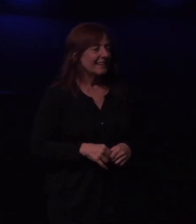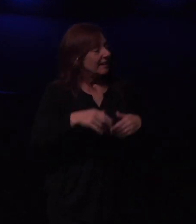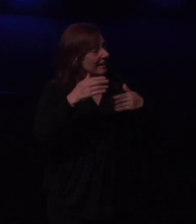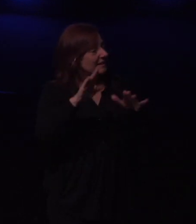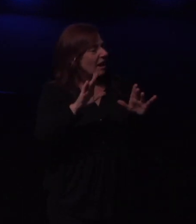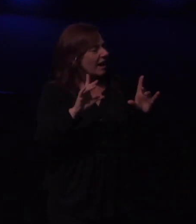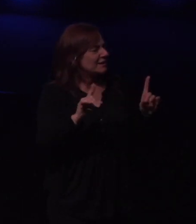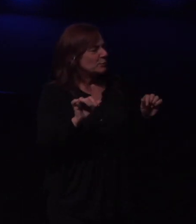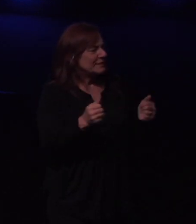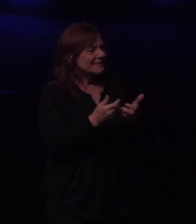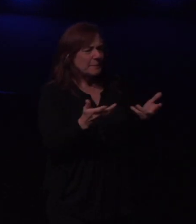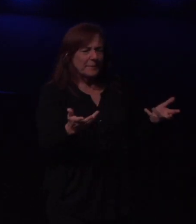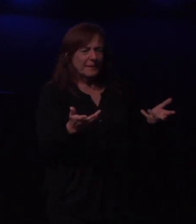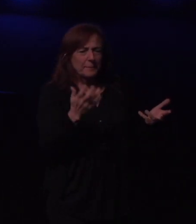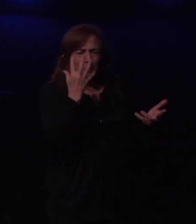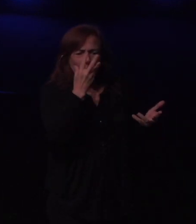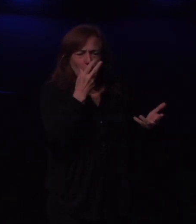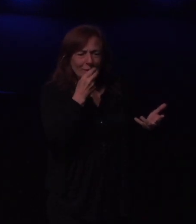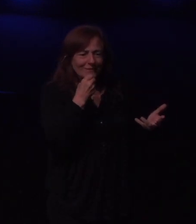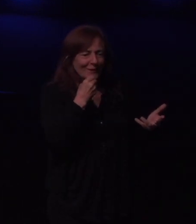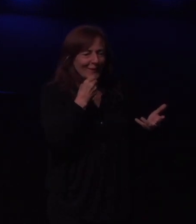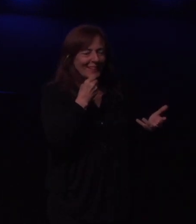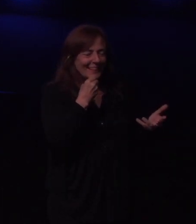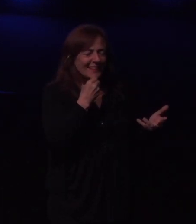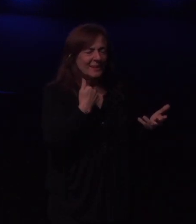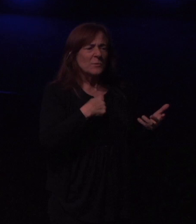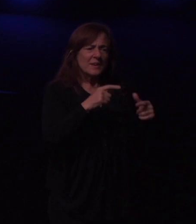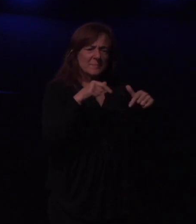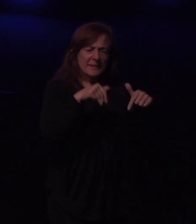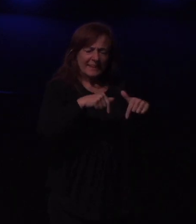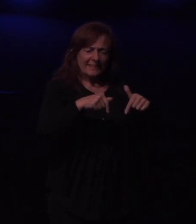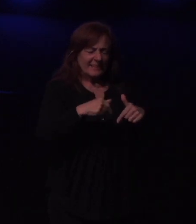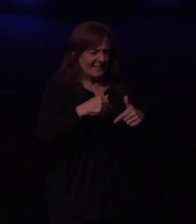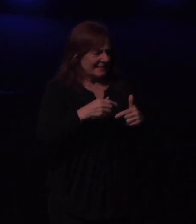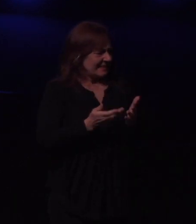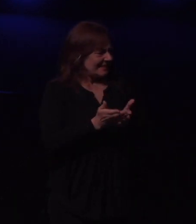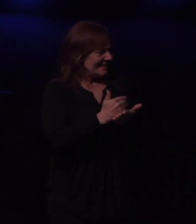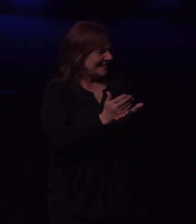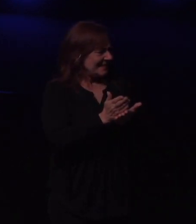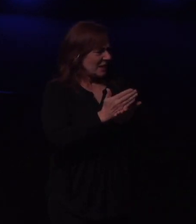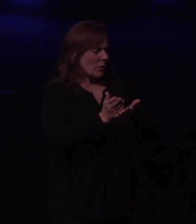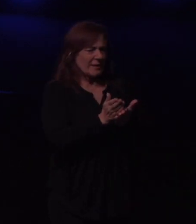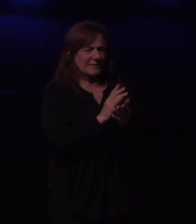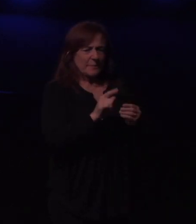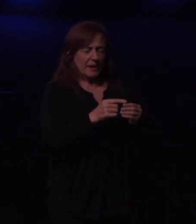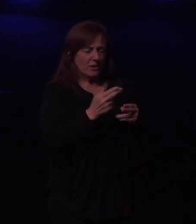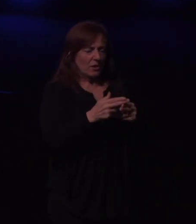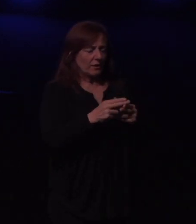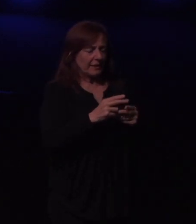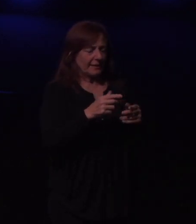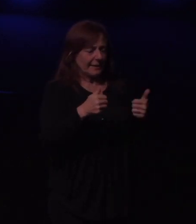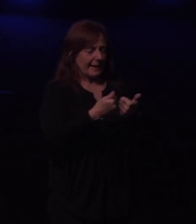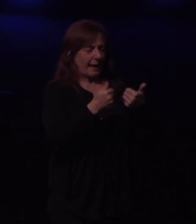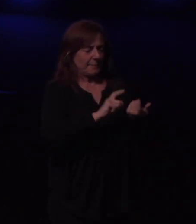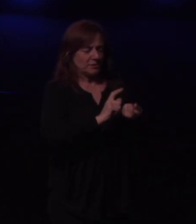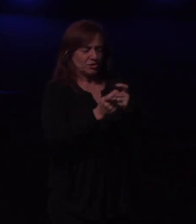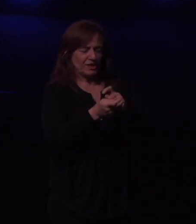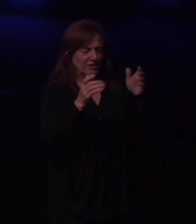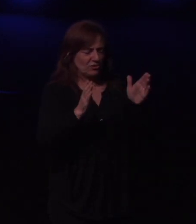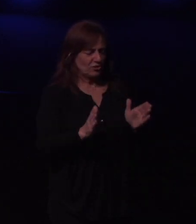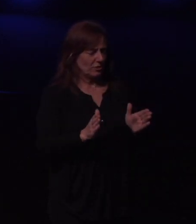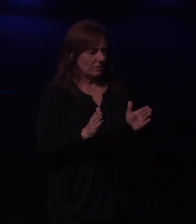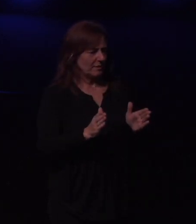God is up to something beautiful. And we've been in this series about, it's called Game Changer, and it's about